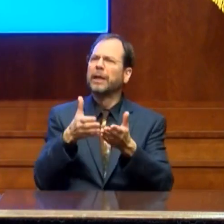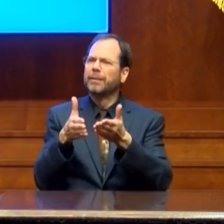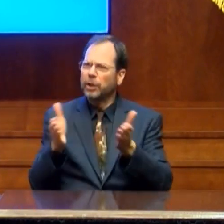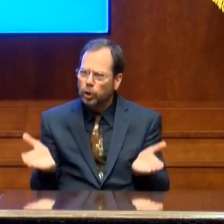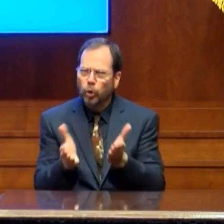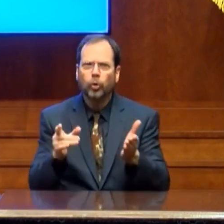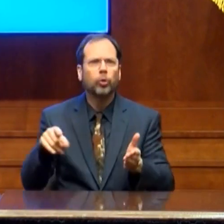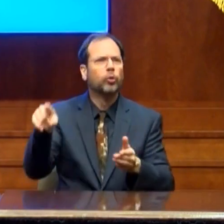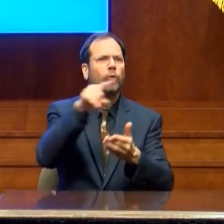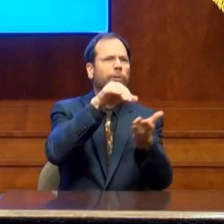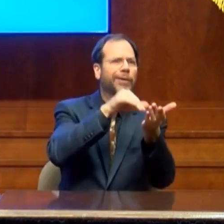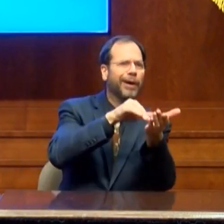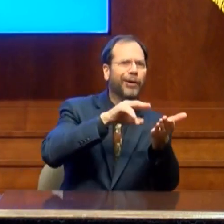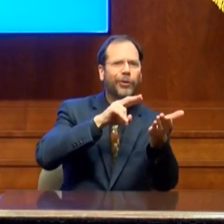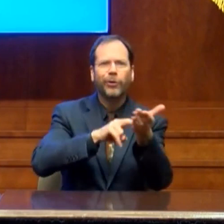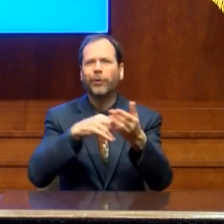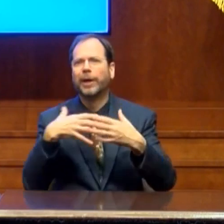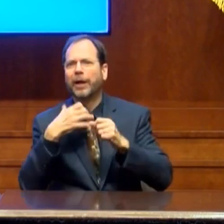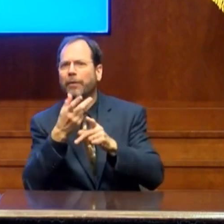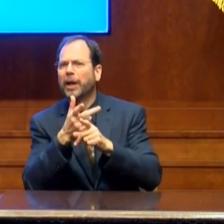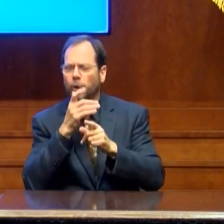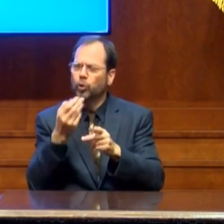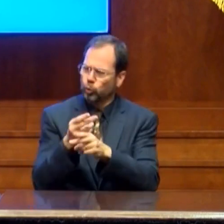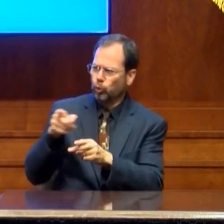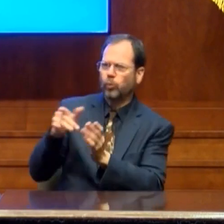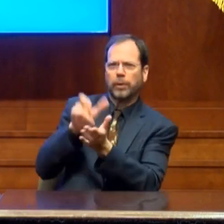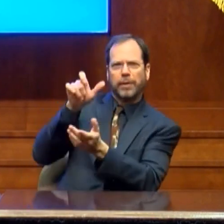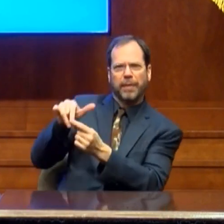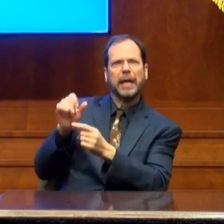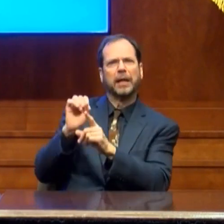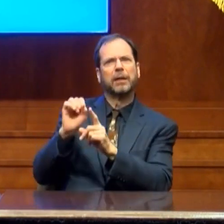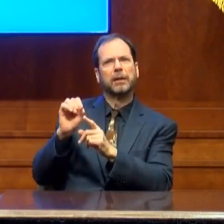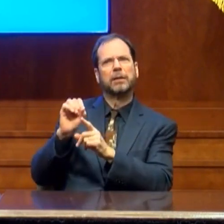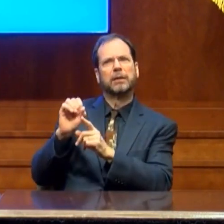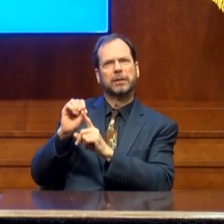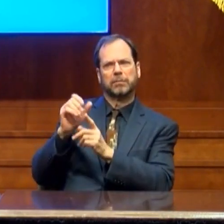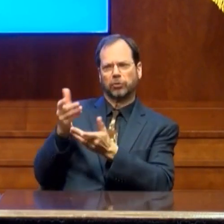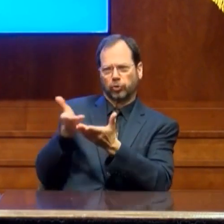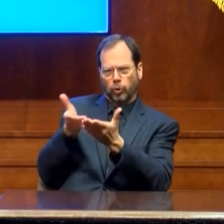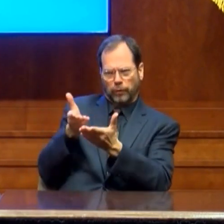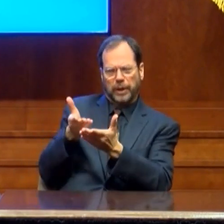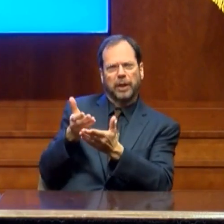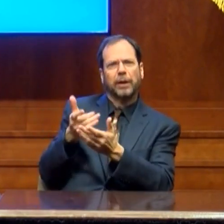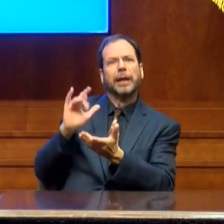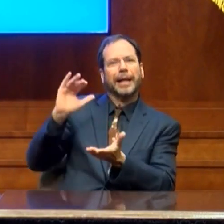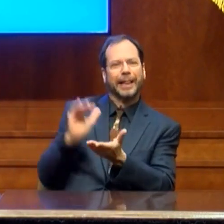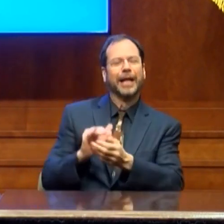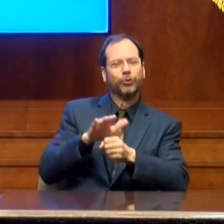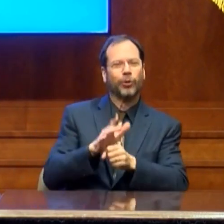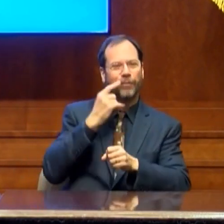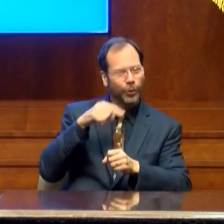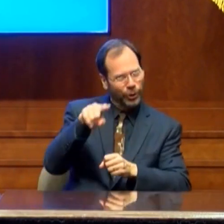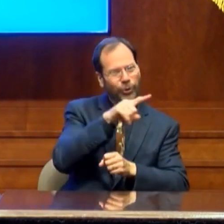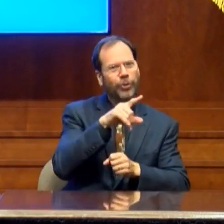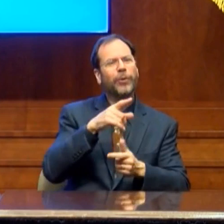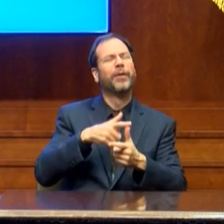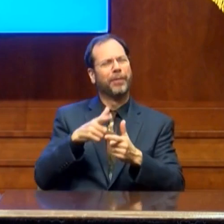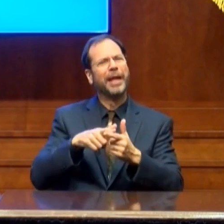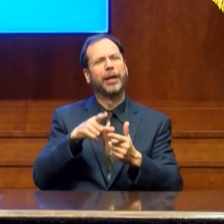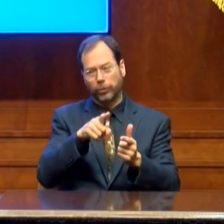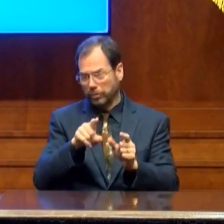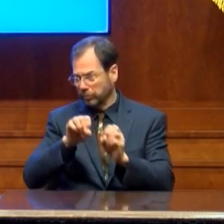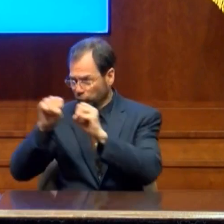look into this service and utilize this service to ease the strain on you and your lives so that you're able to focus